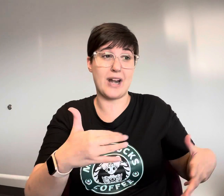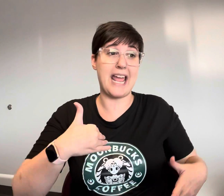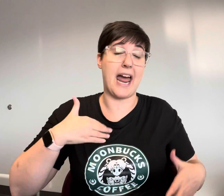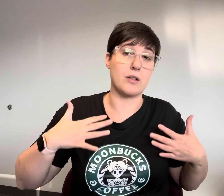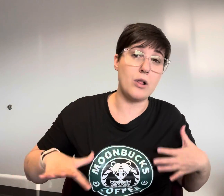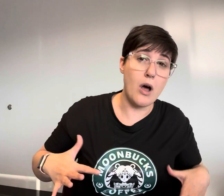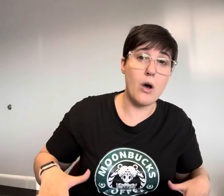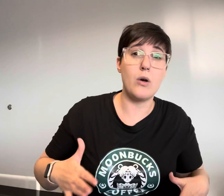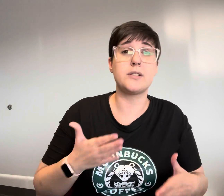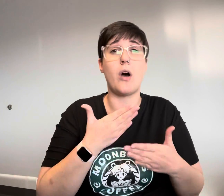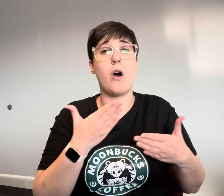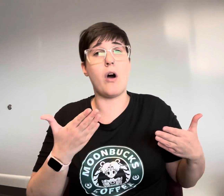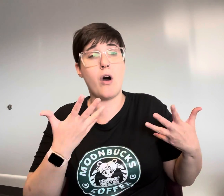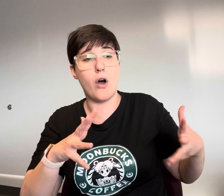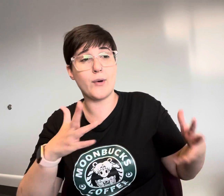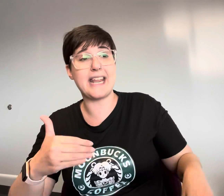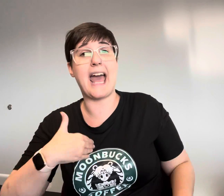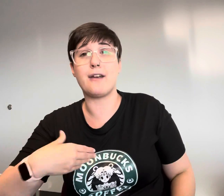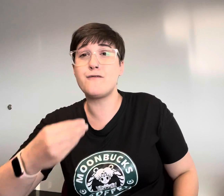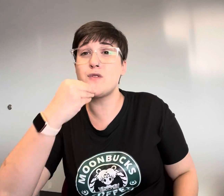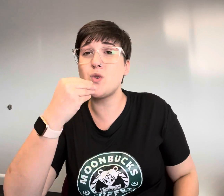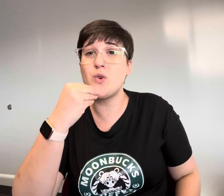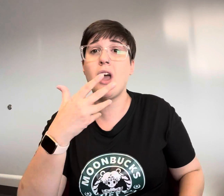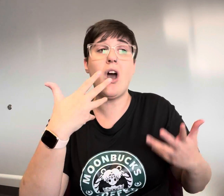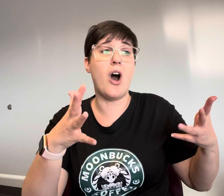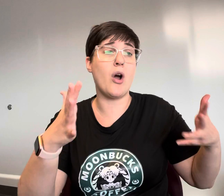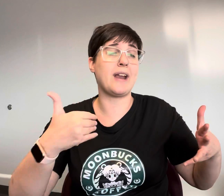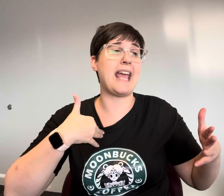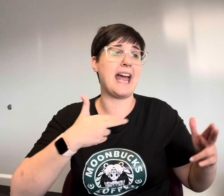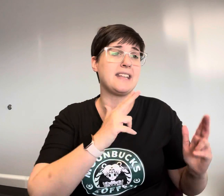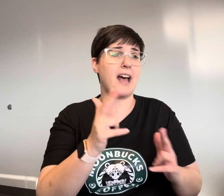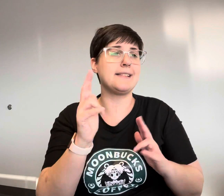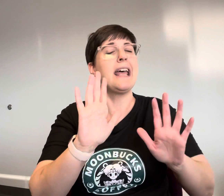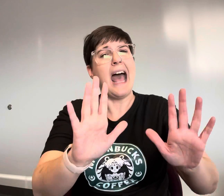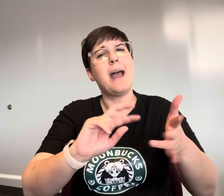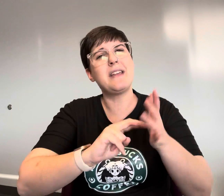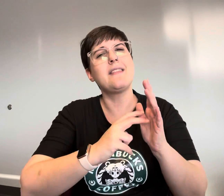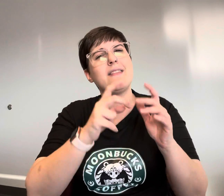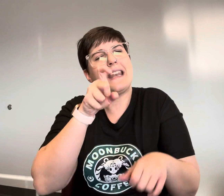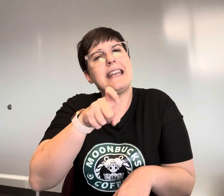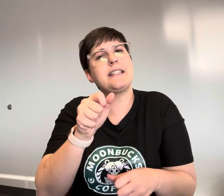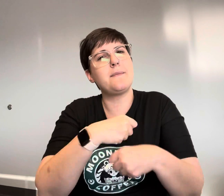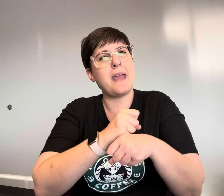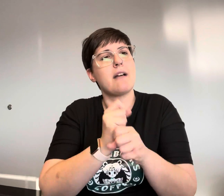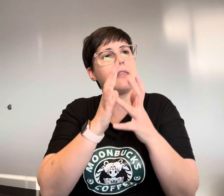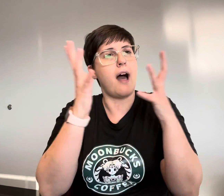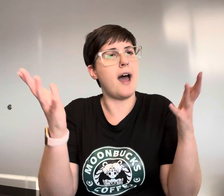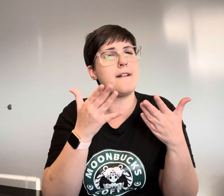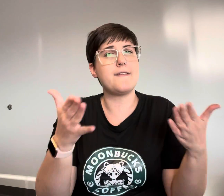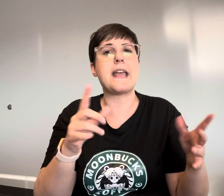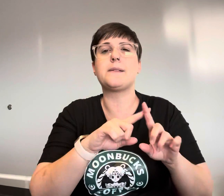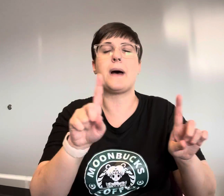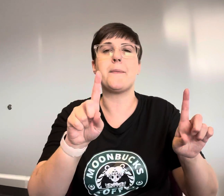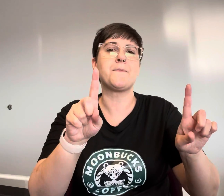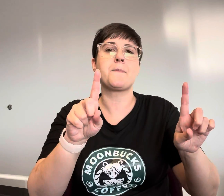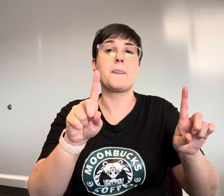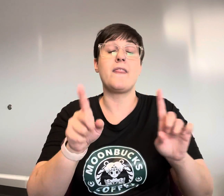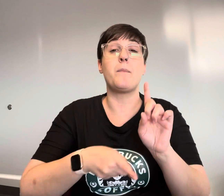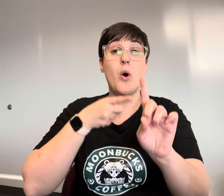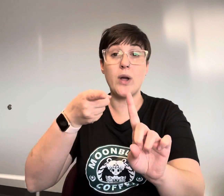had clothes, already had food, already had guns. I mean, they needed to make a lot of things, but the point